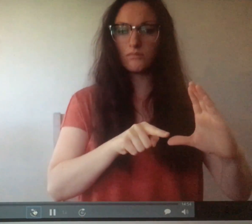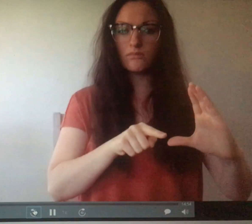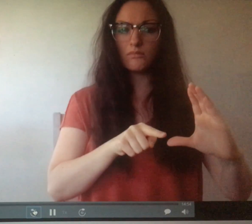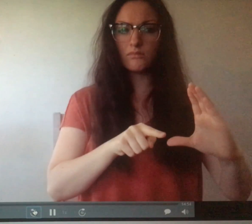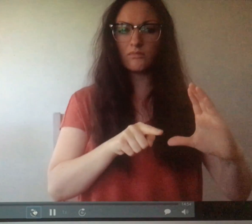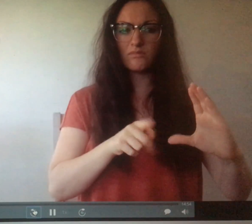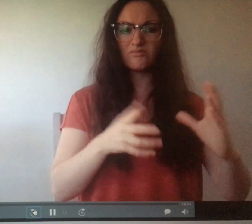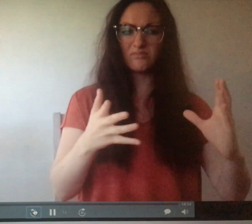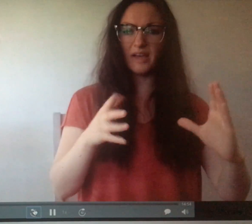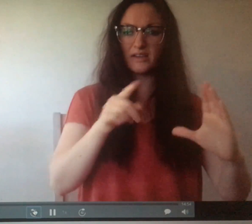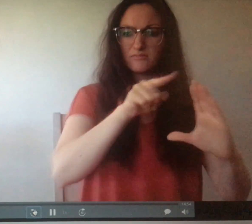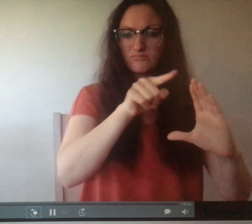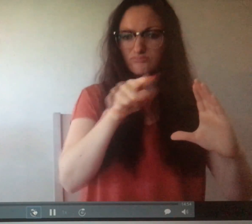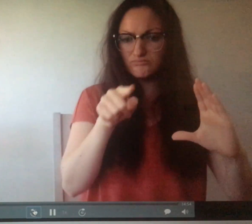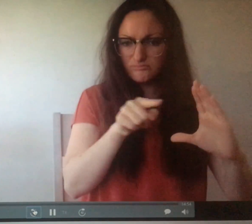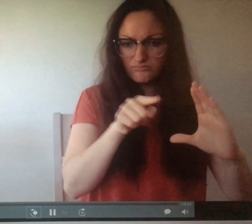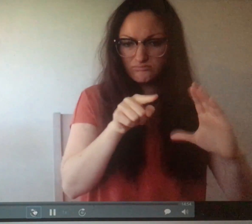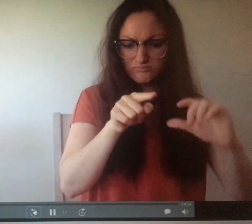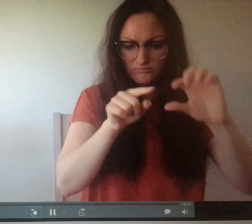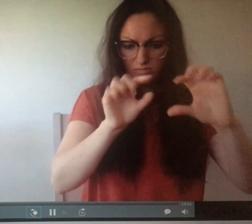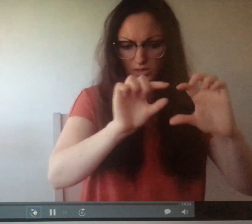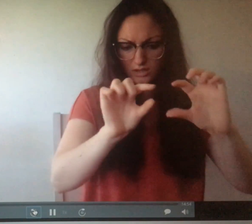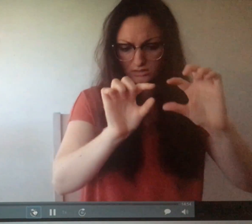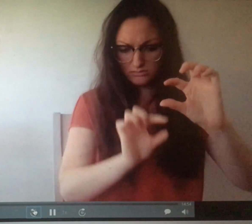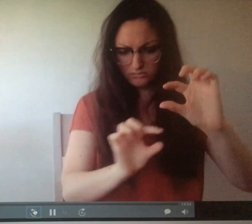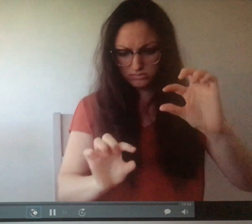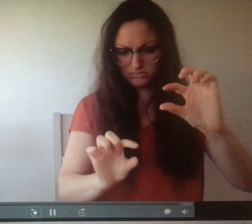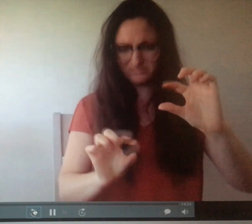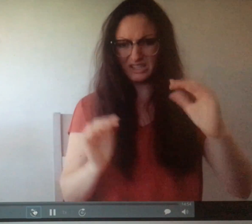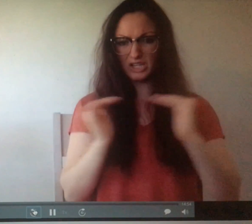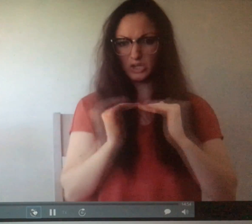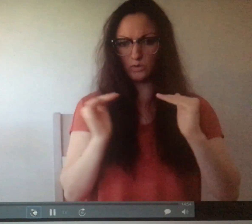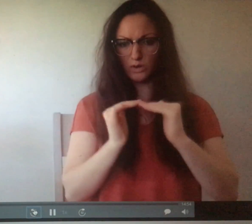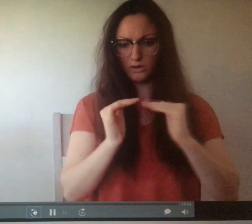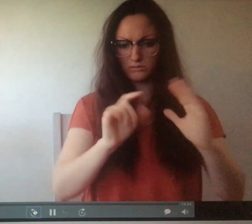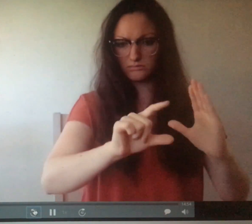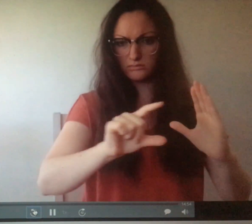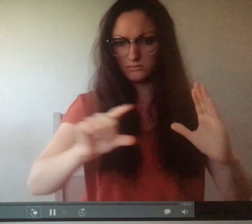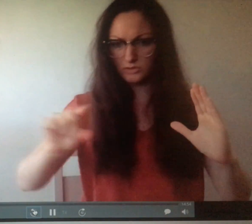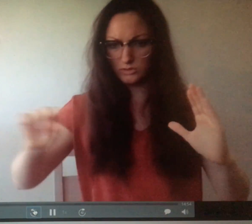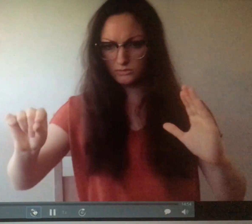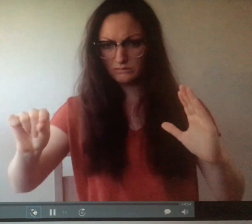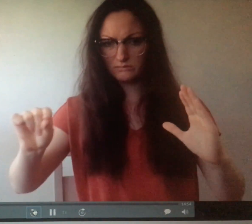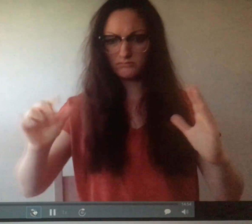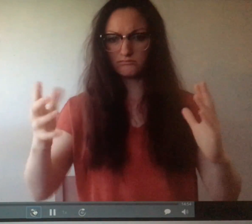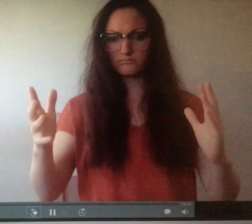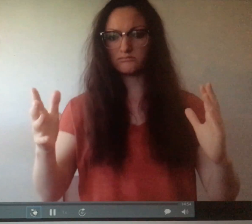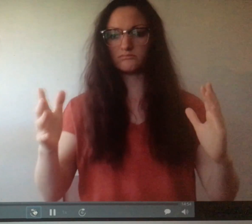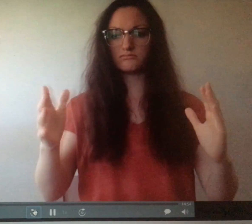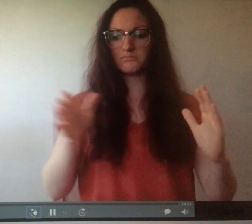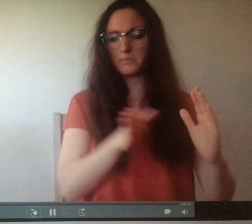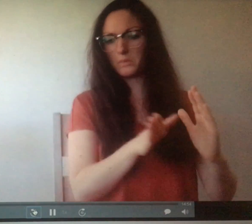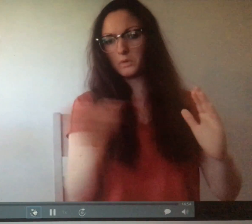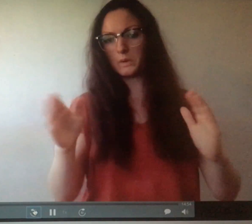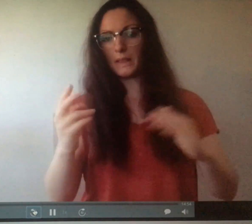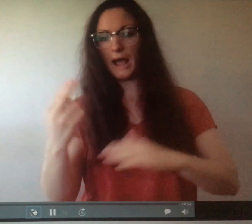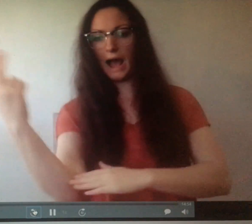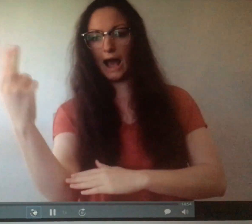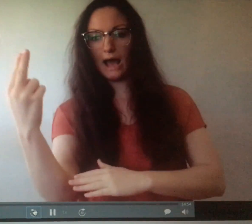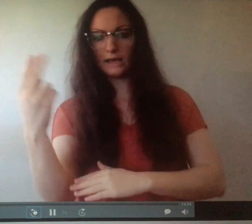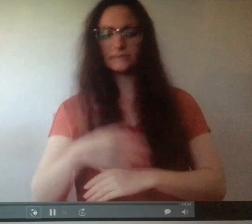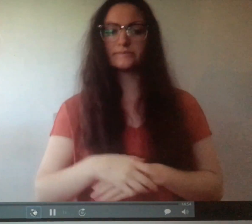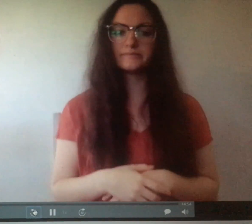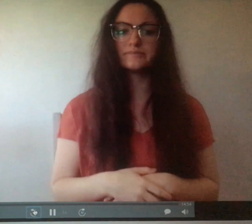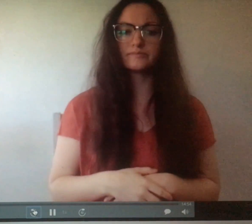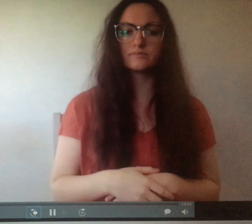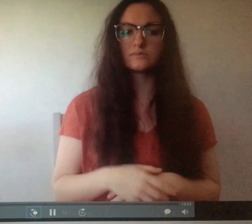relatively equal, with the exception of the one student down at the bottom who basically scored a 60 out of 200. It's a